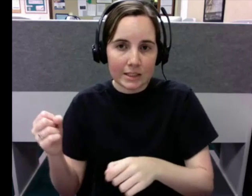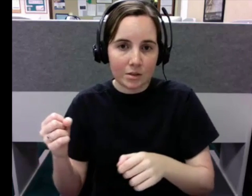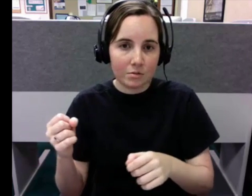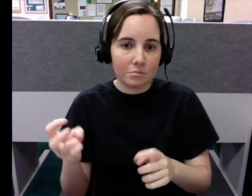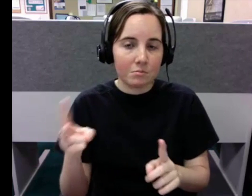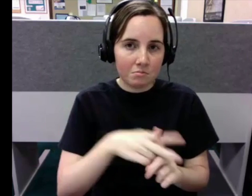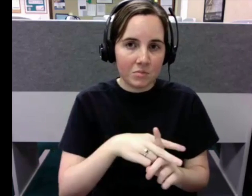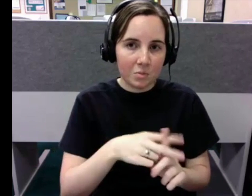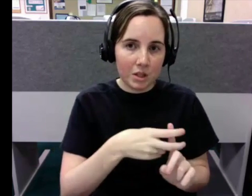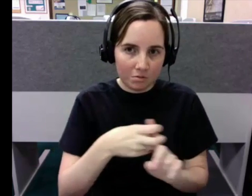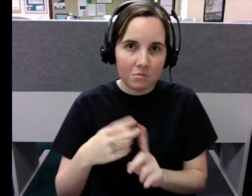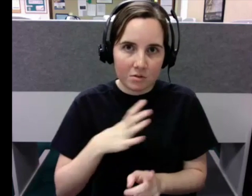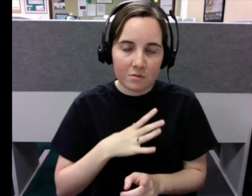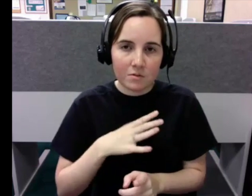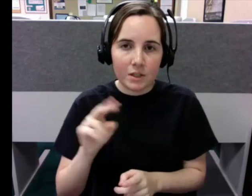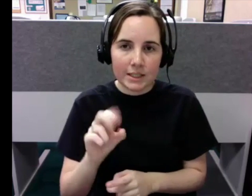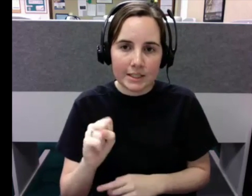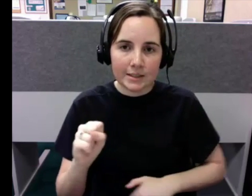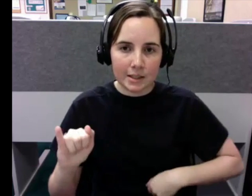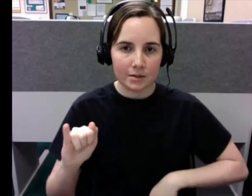for Non-Citizens.